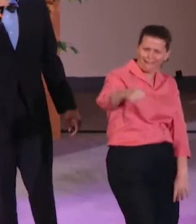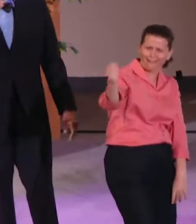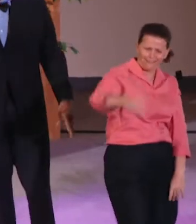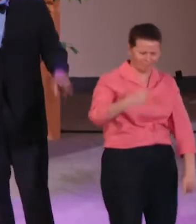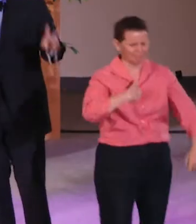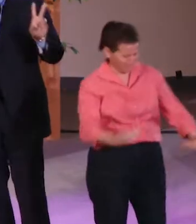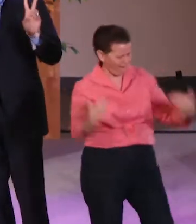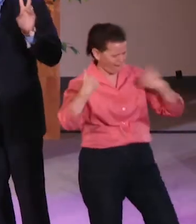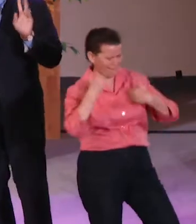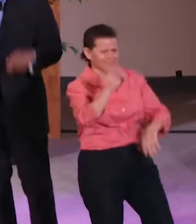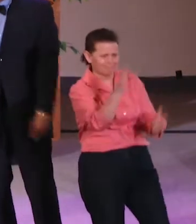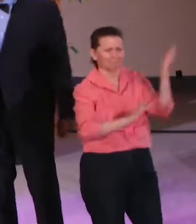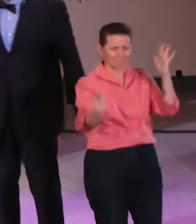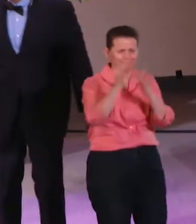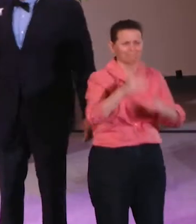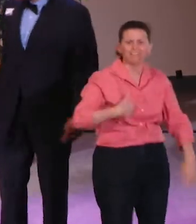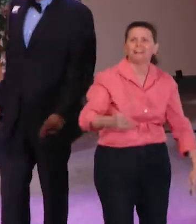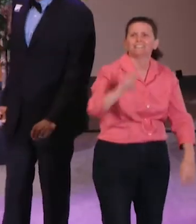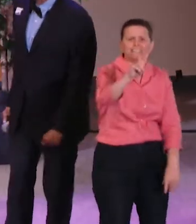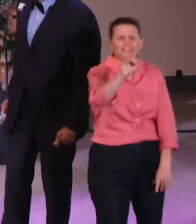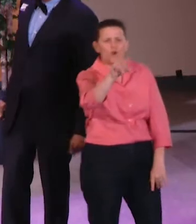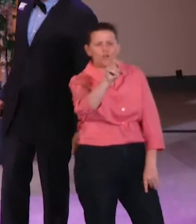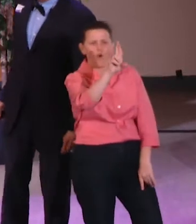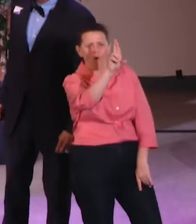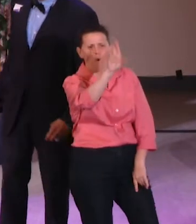Hey! I got that. Visa. I got that